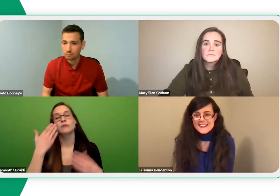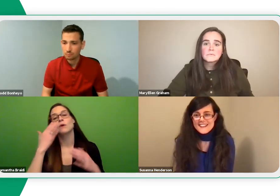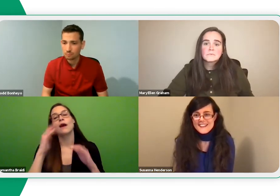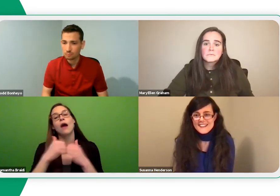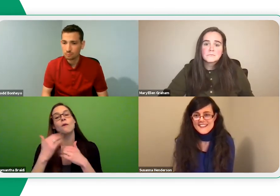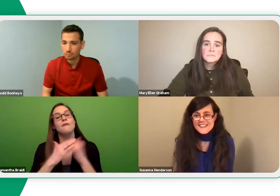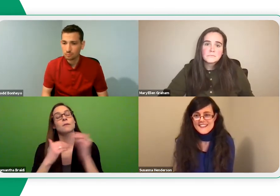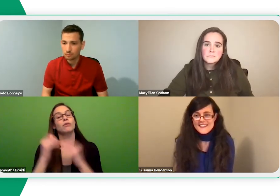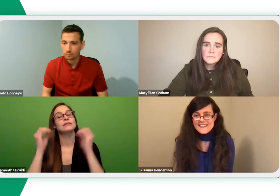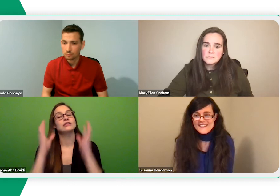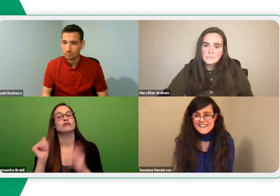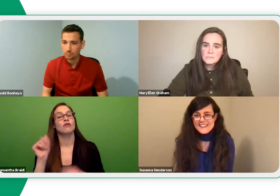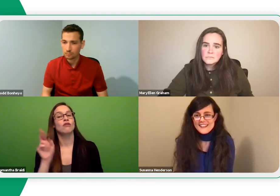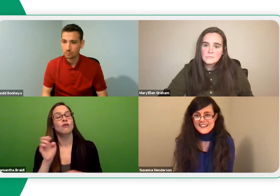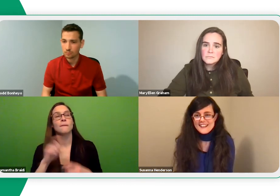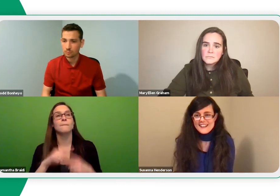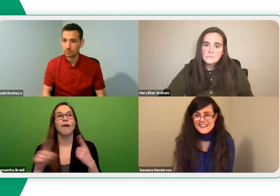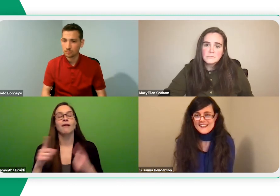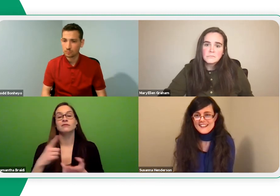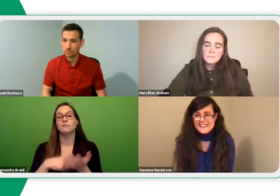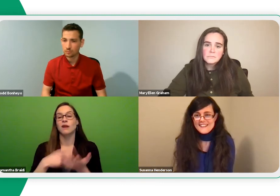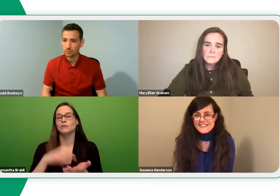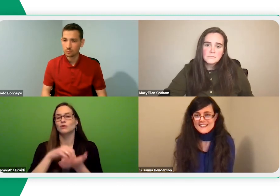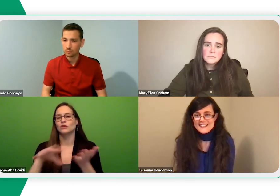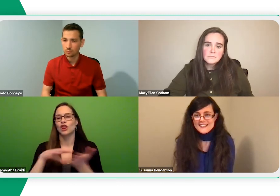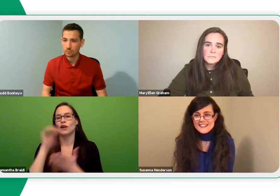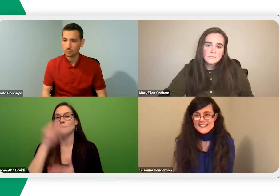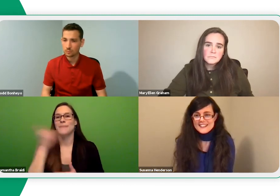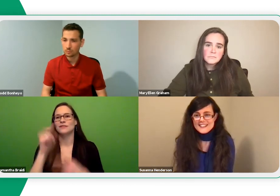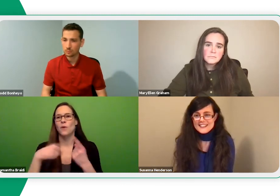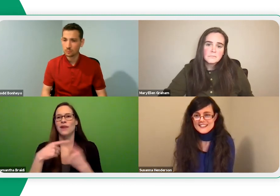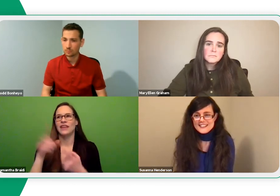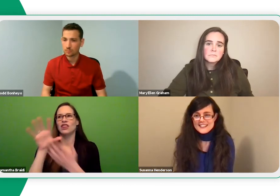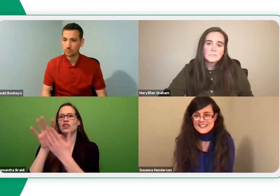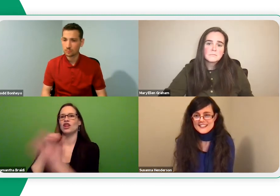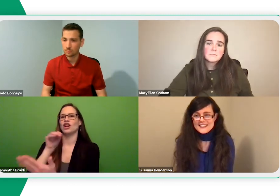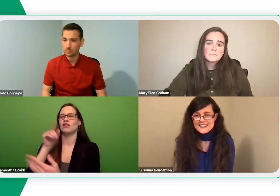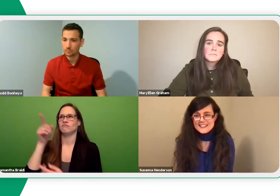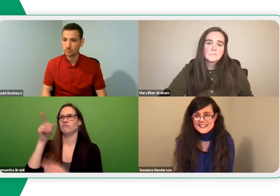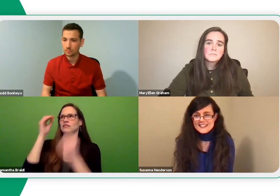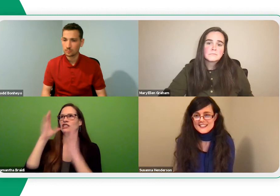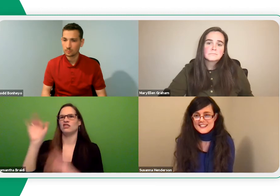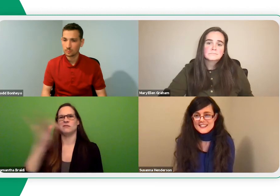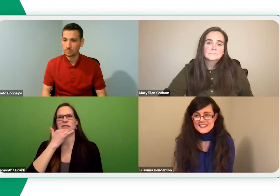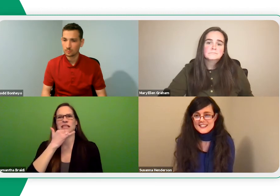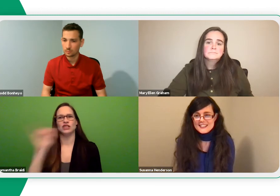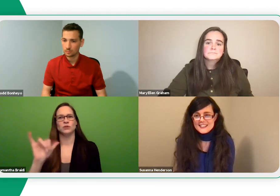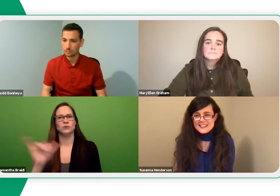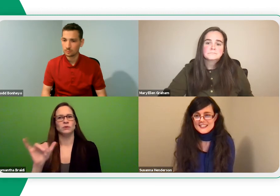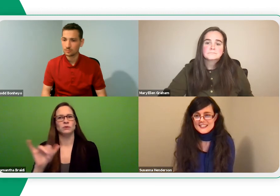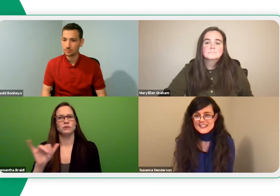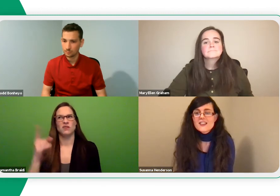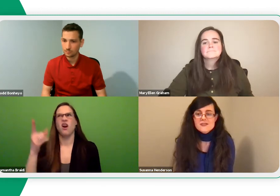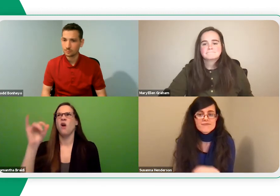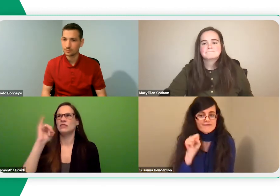Samantha. This is Todd. Go ahead, Samantha. Right. I wanted to add that I'm not sure how comfortable teachers are, but sometimes students